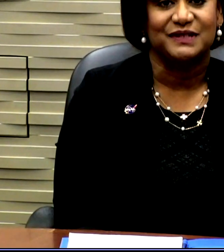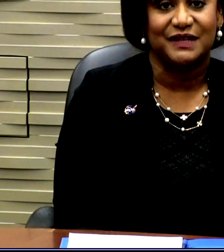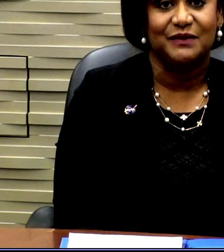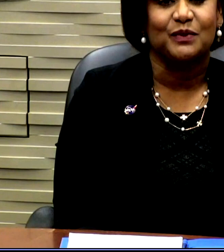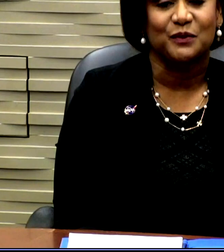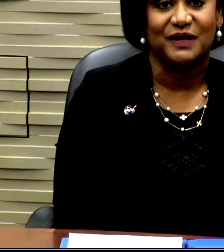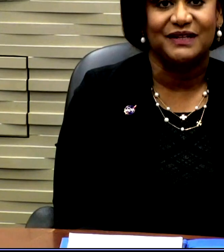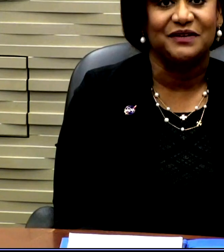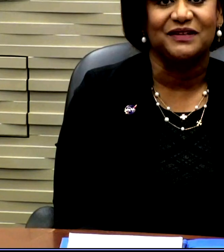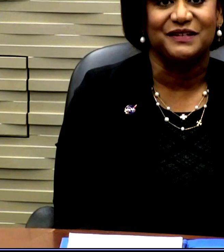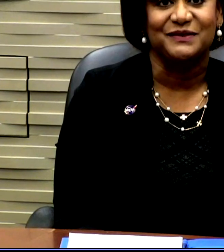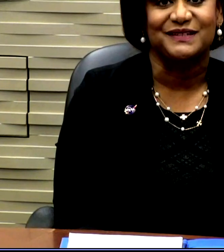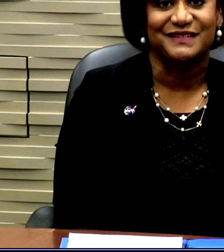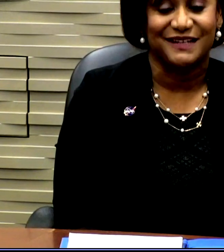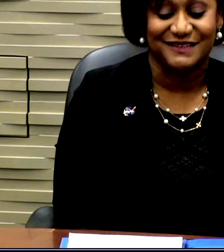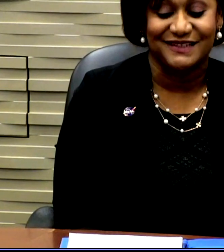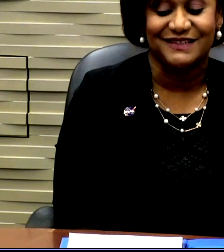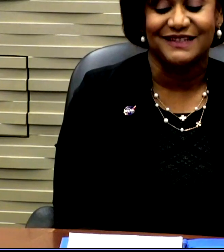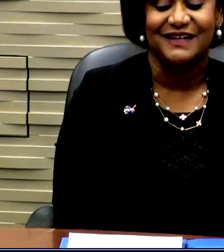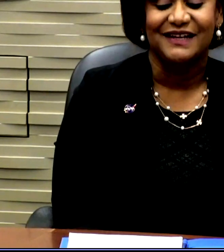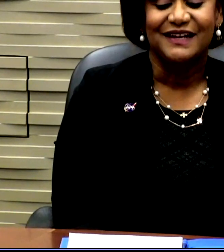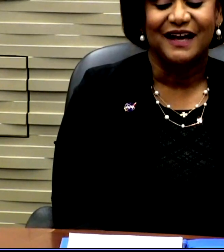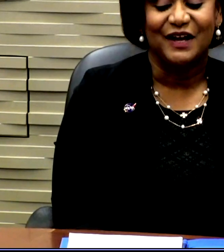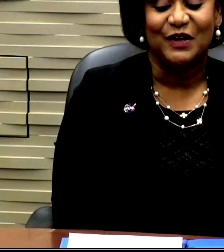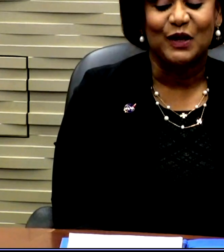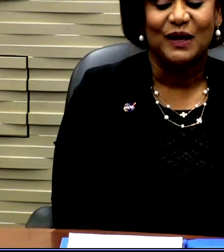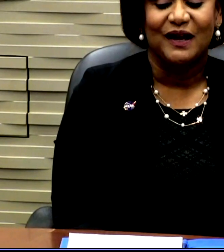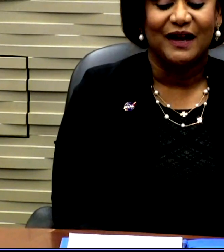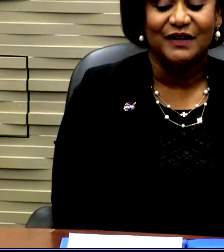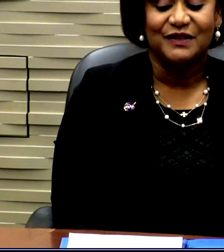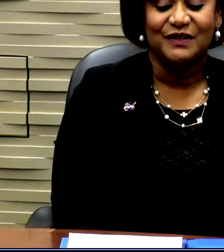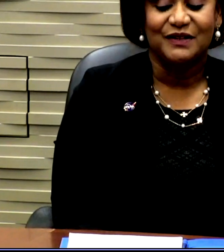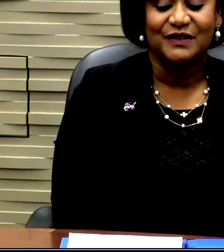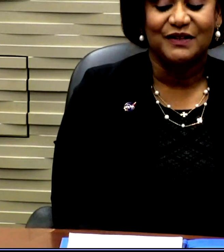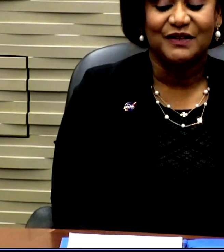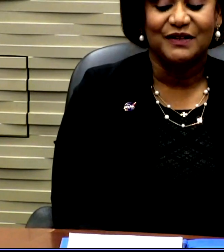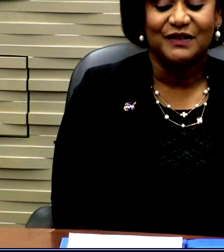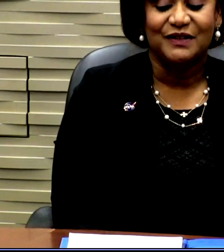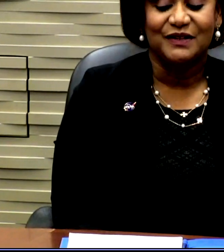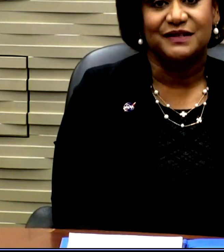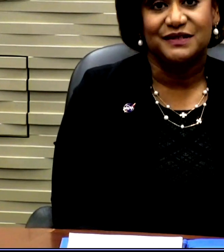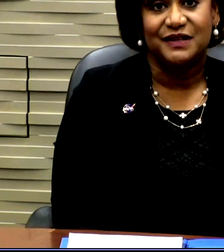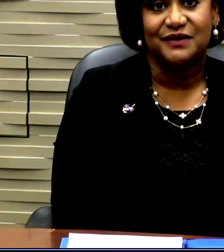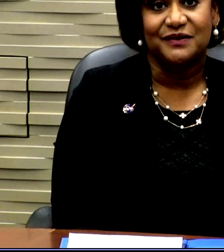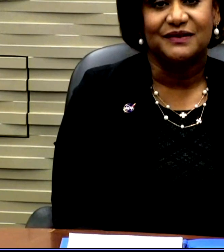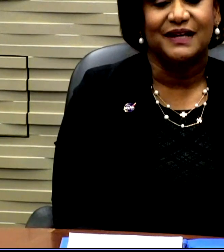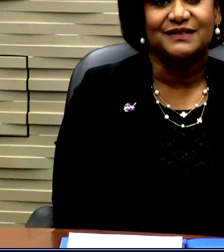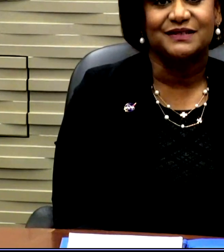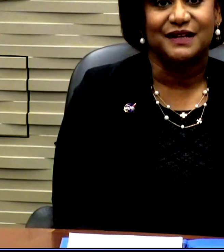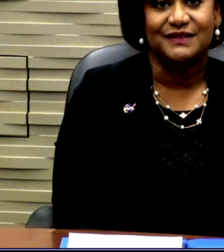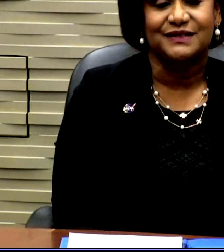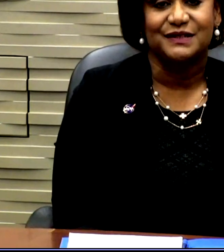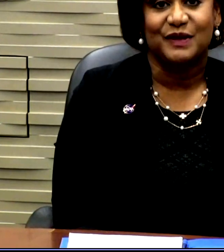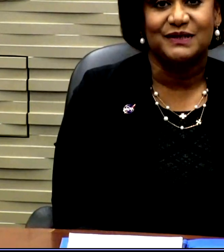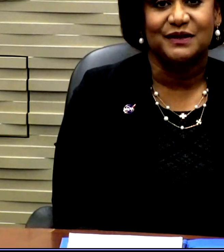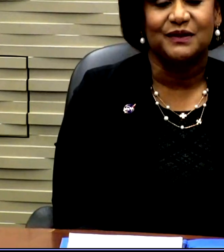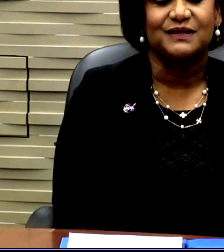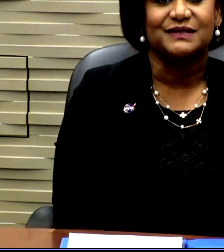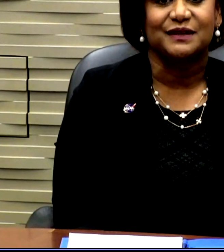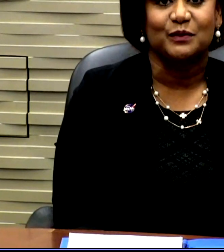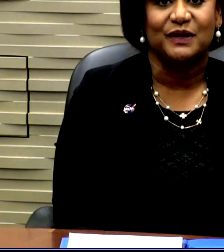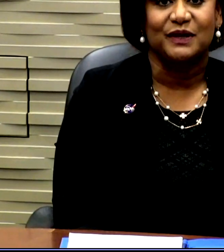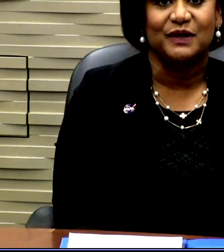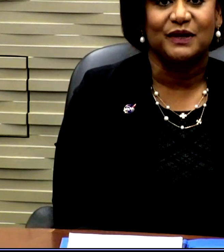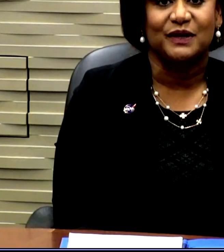Jr. Day Parade here in Houston, Texas. I just want you to know that this year, NASA's Johnson Space Center